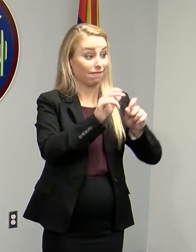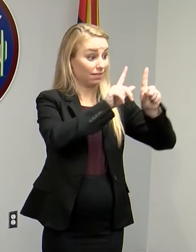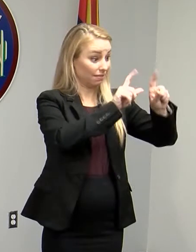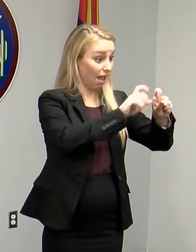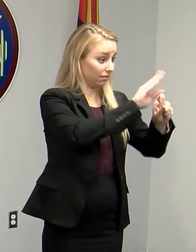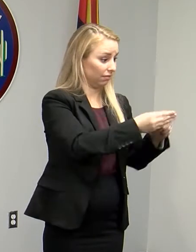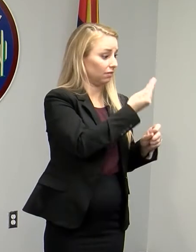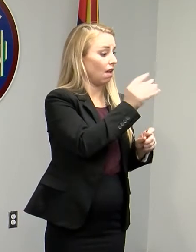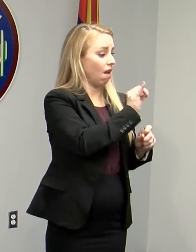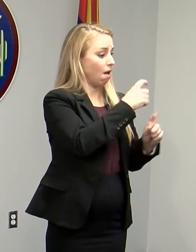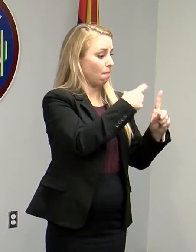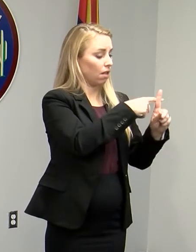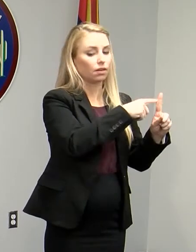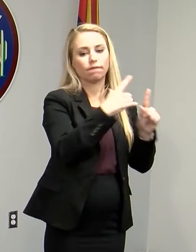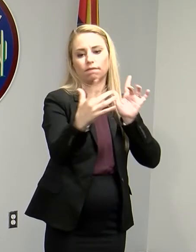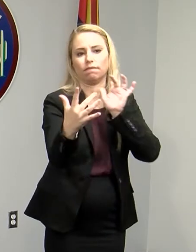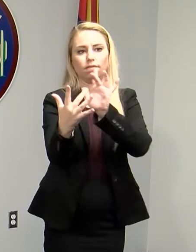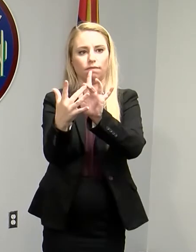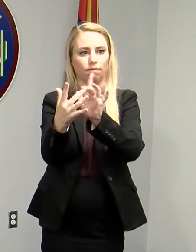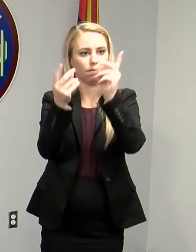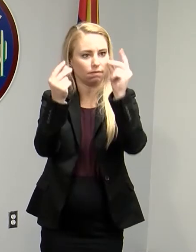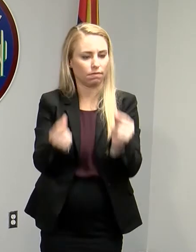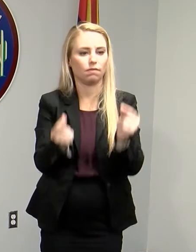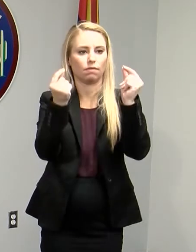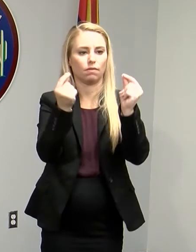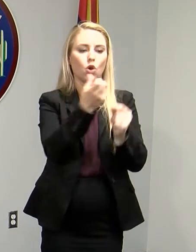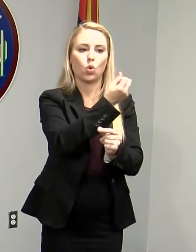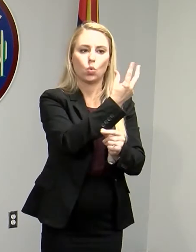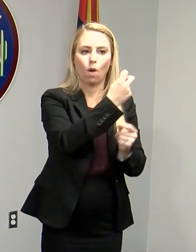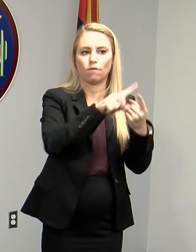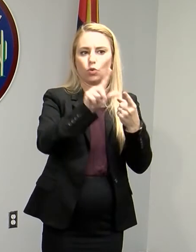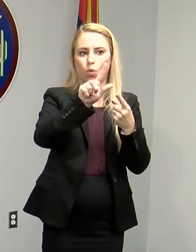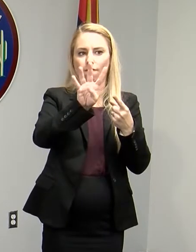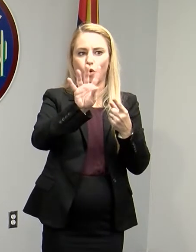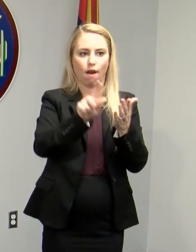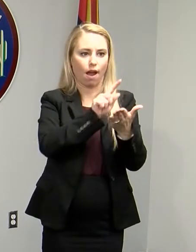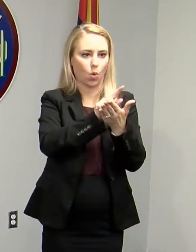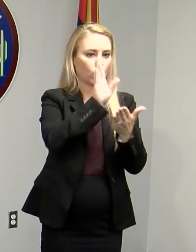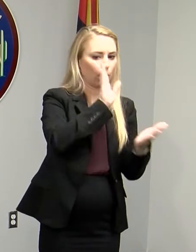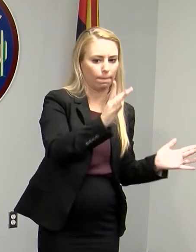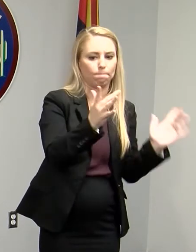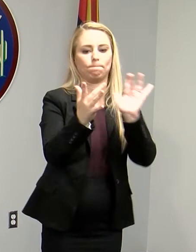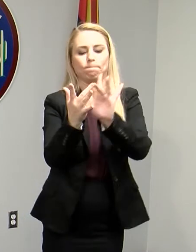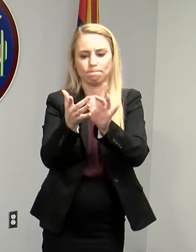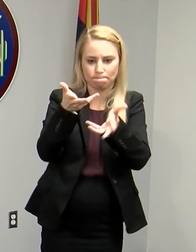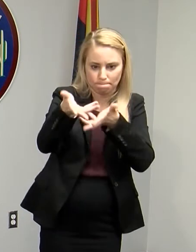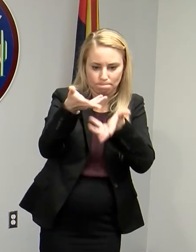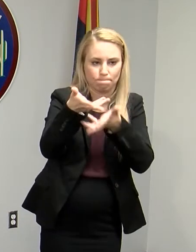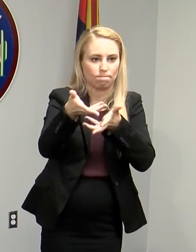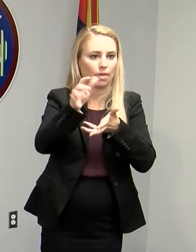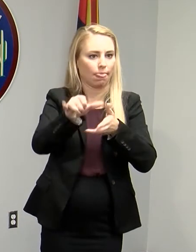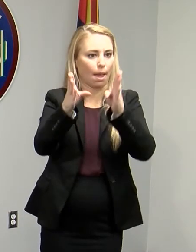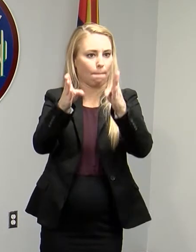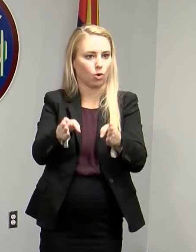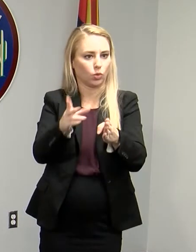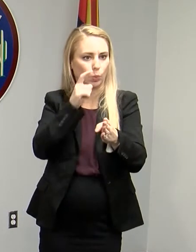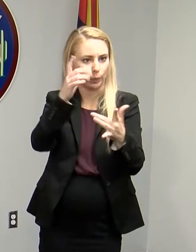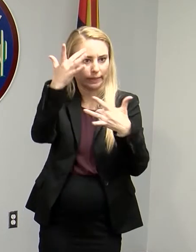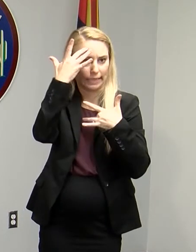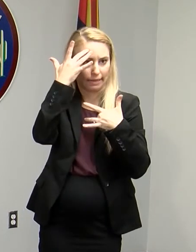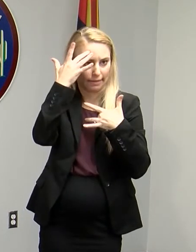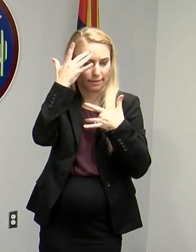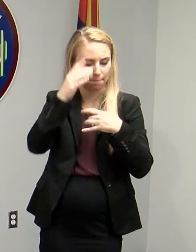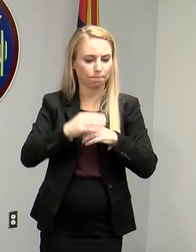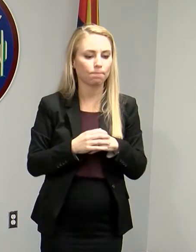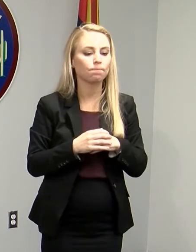for within 12 to 24 hours of us receiving that test result. People who get